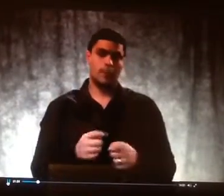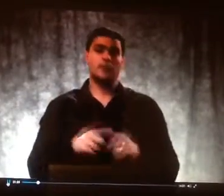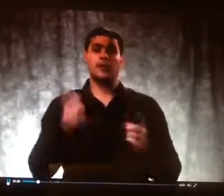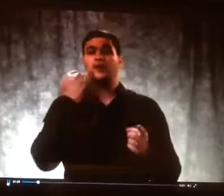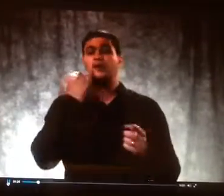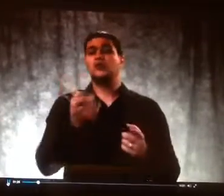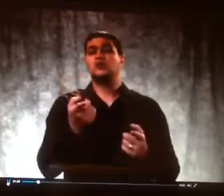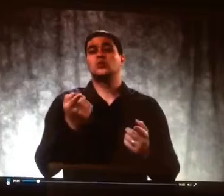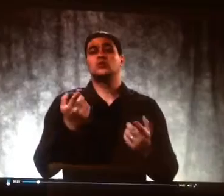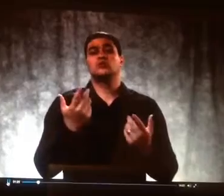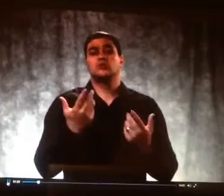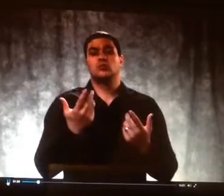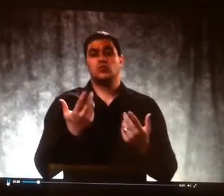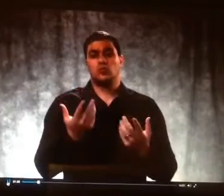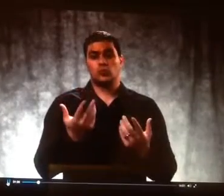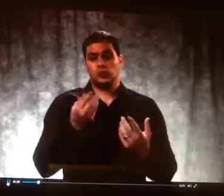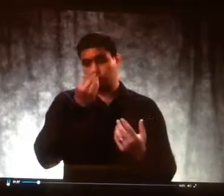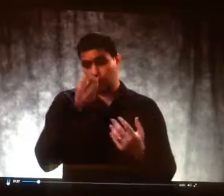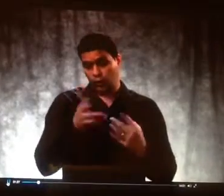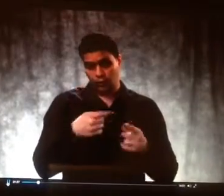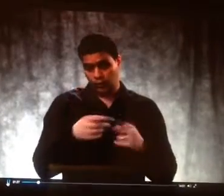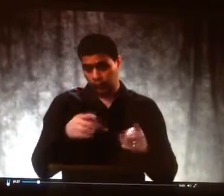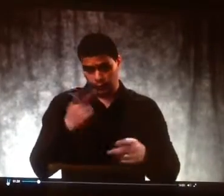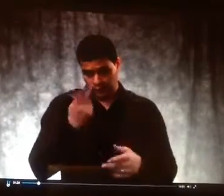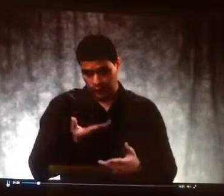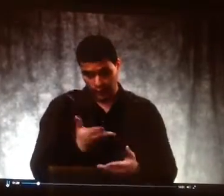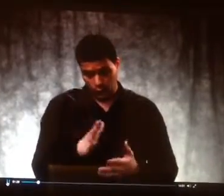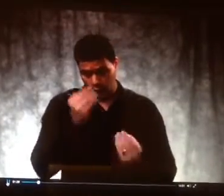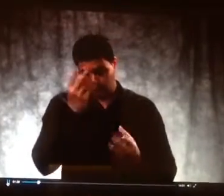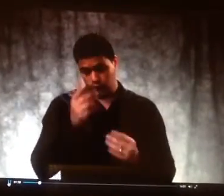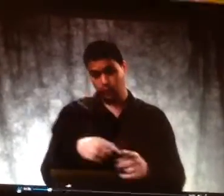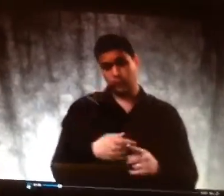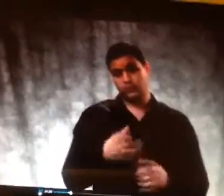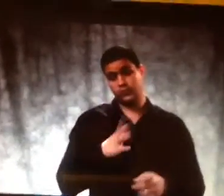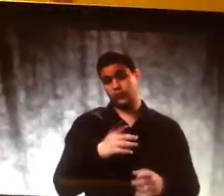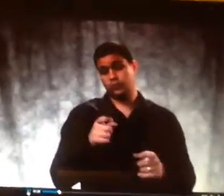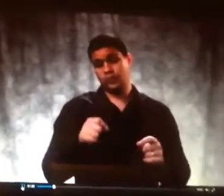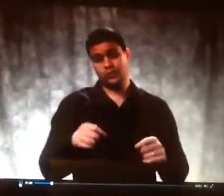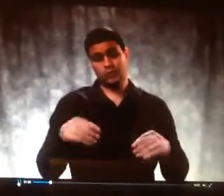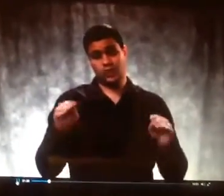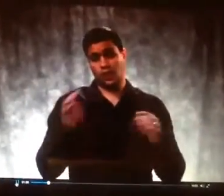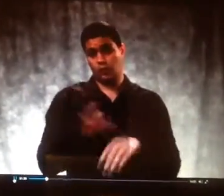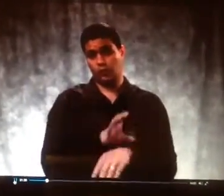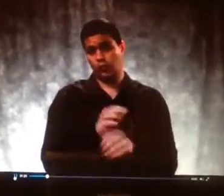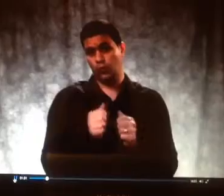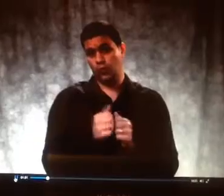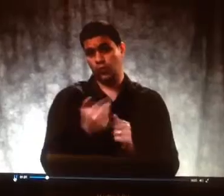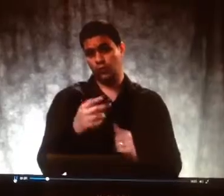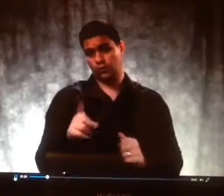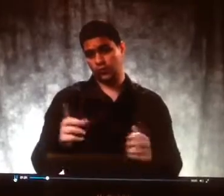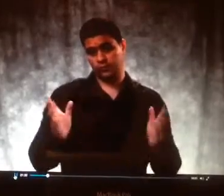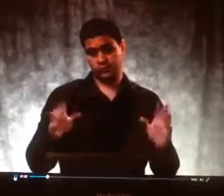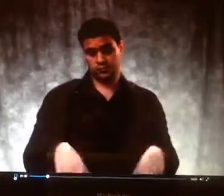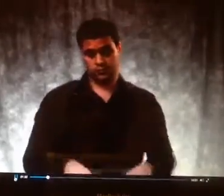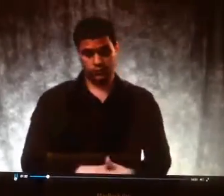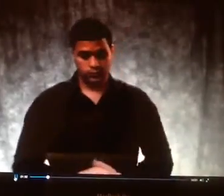clean, and you can break it completely. I mean, some people don't care about aren't very particular with their information, so they